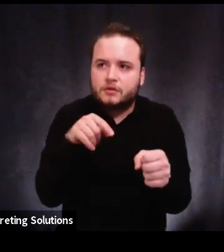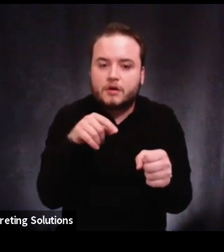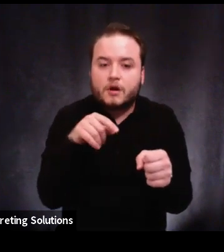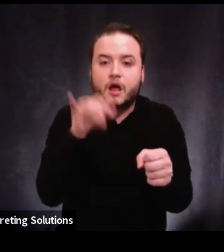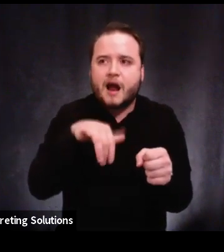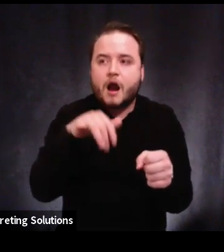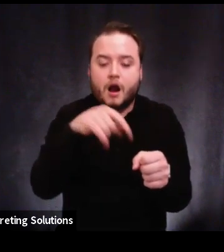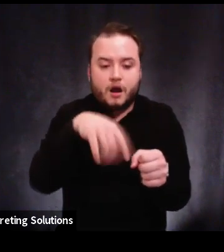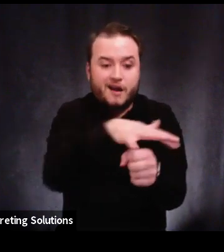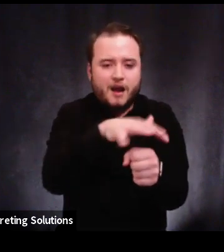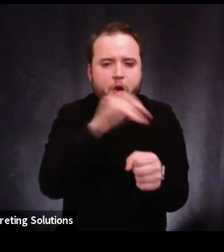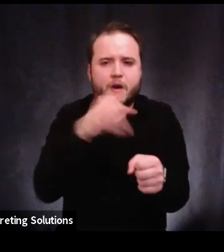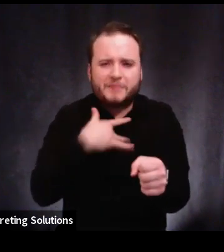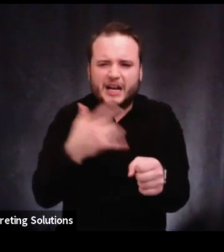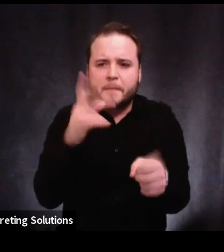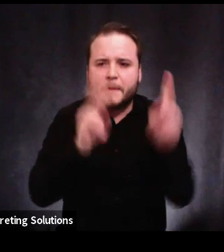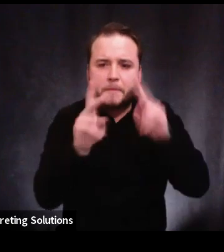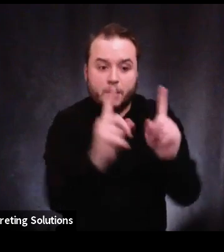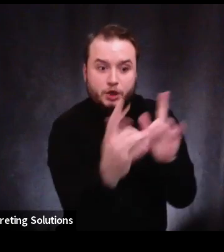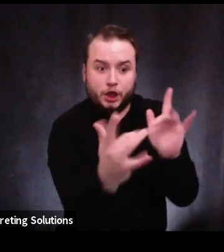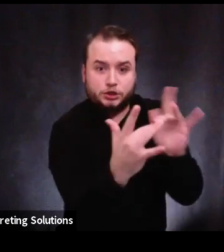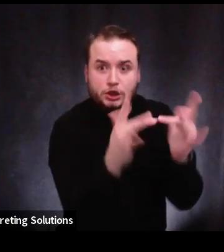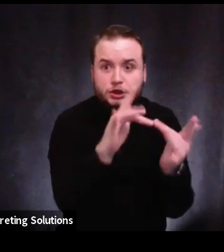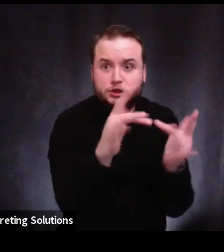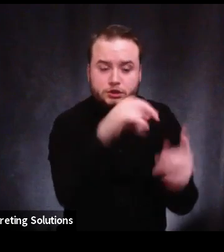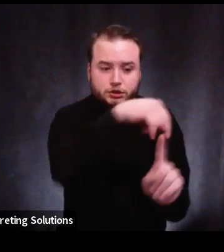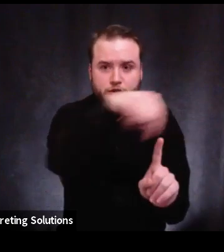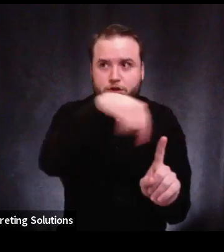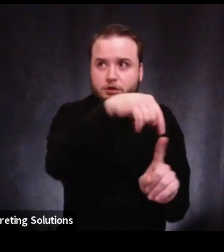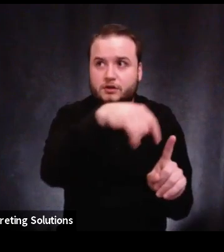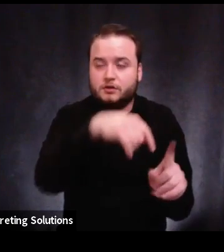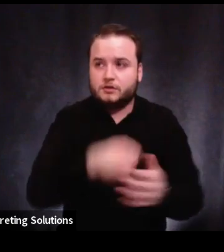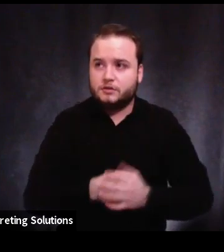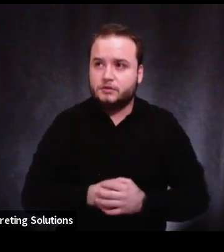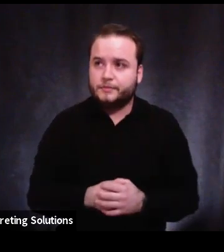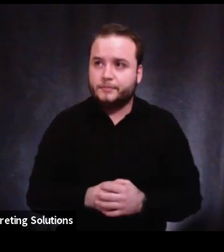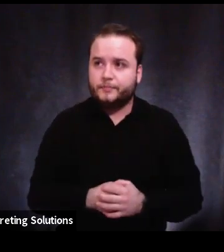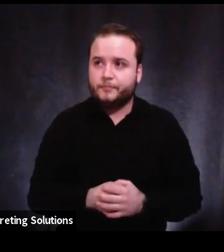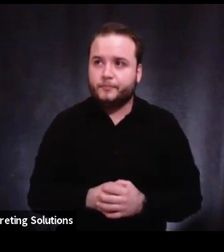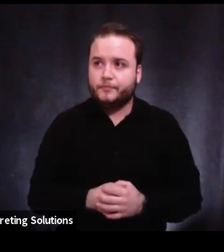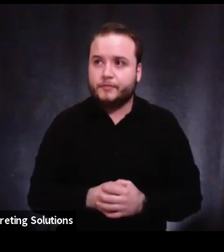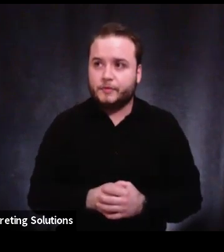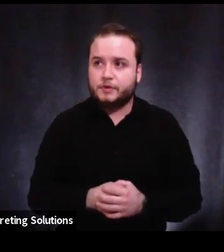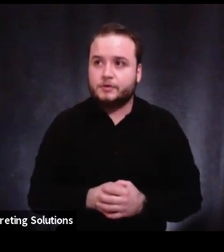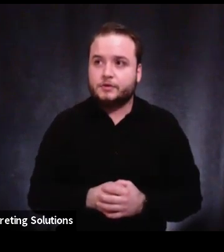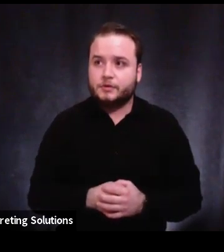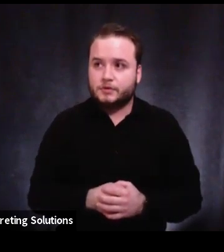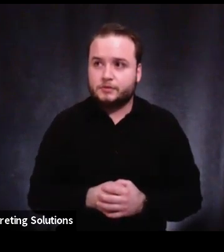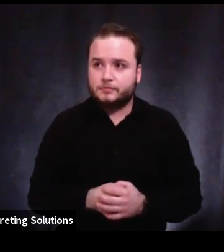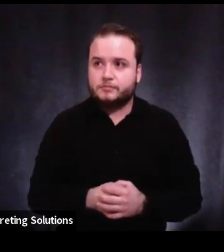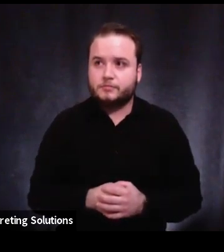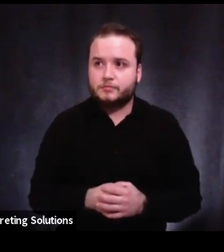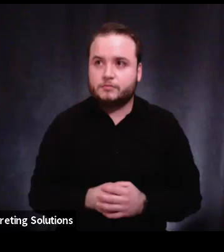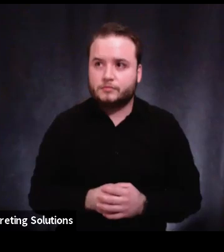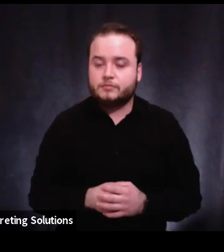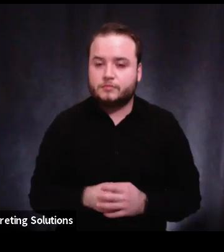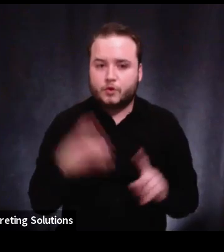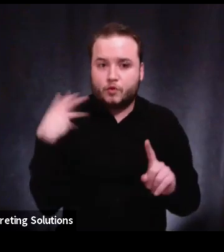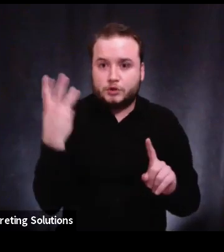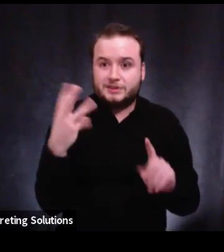Washington, it can move much faster, and the curve could be steeper. So that is what we're trying to say. Depending